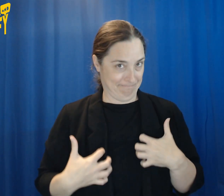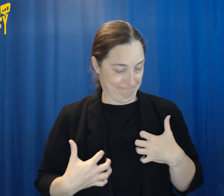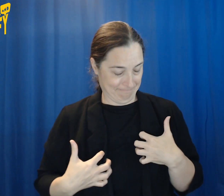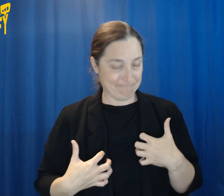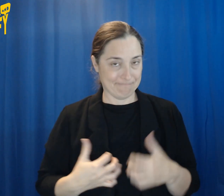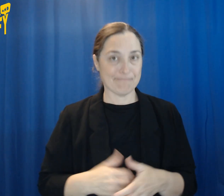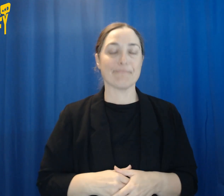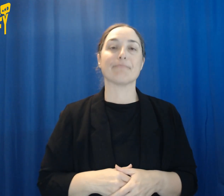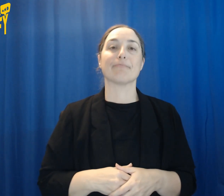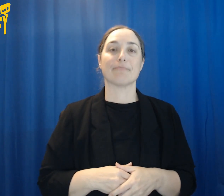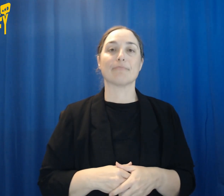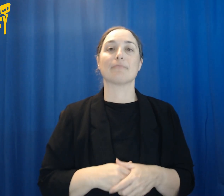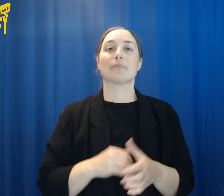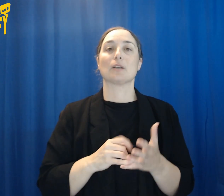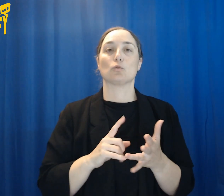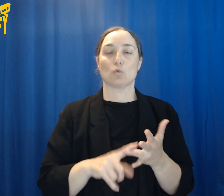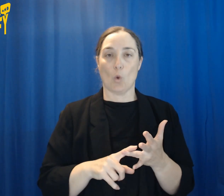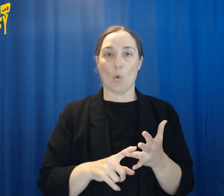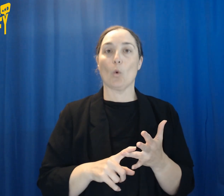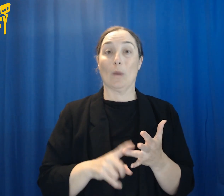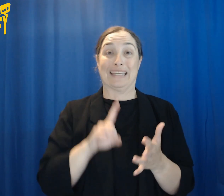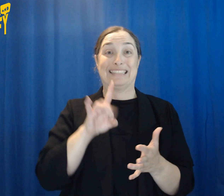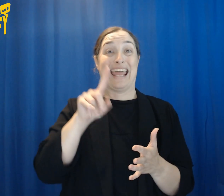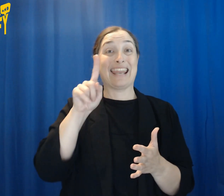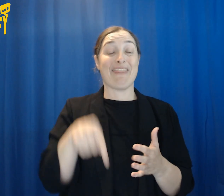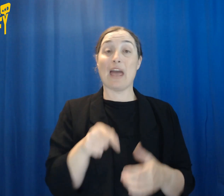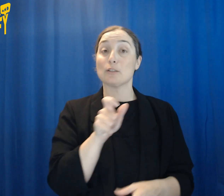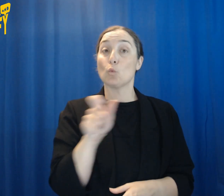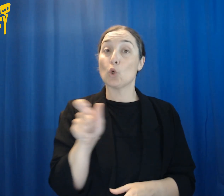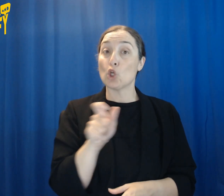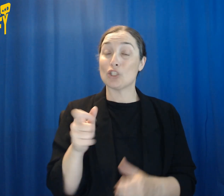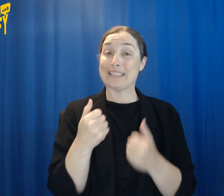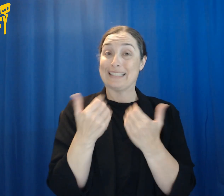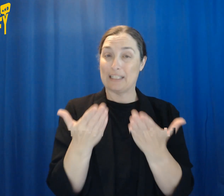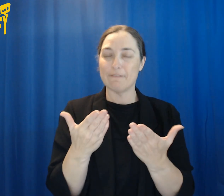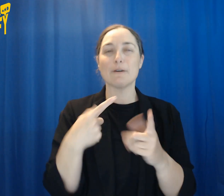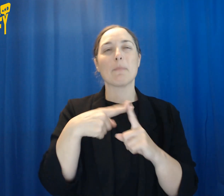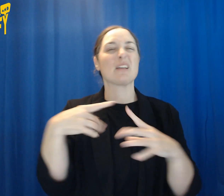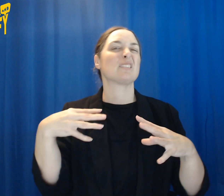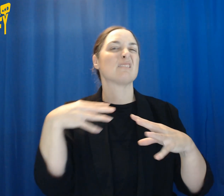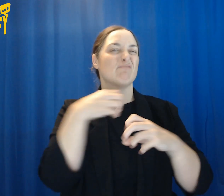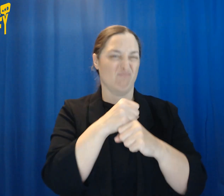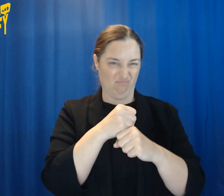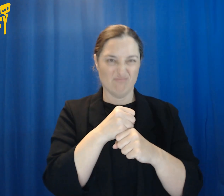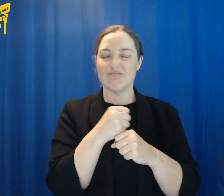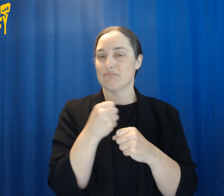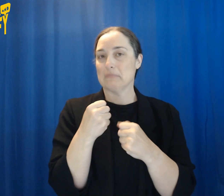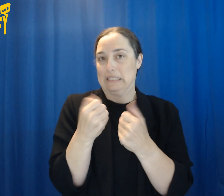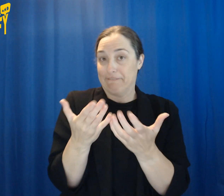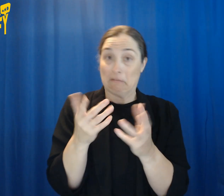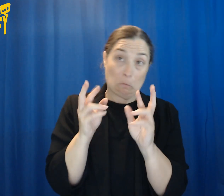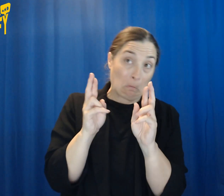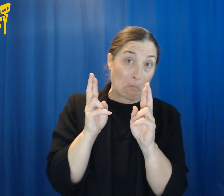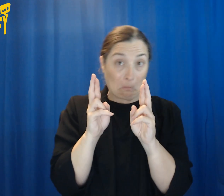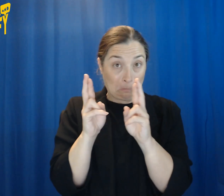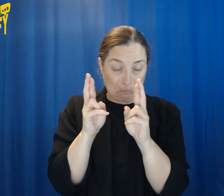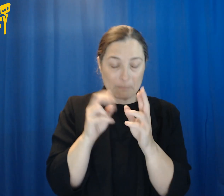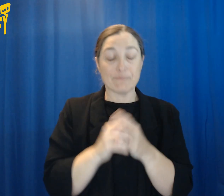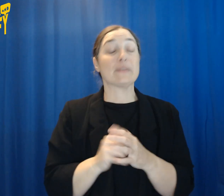enter by giving them 10,000 words and a synopsis of your novel, and then you'd like hope for the best. And then the third time